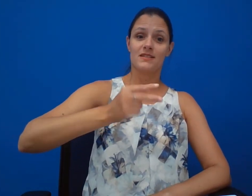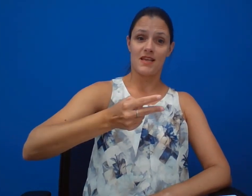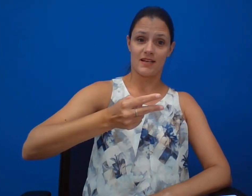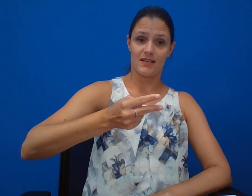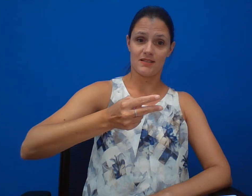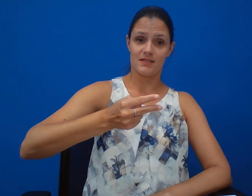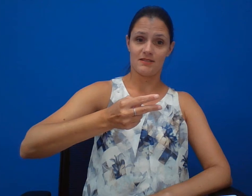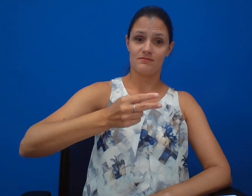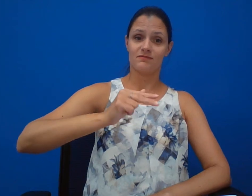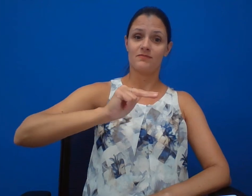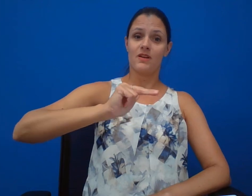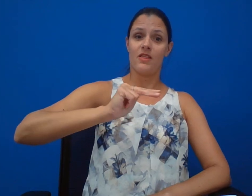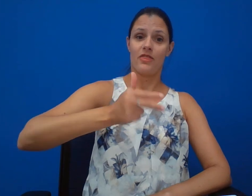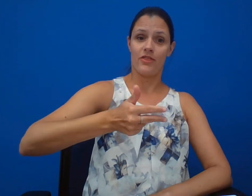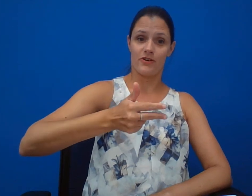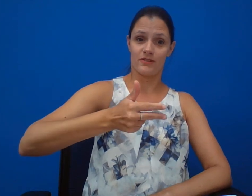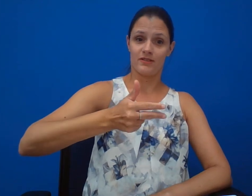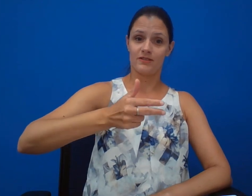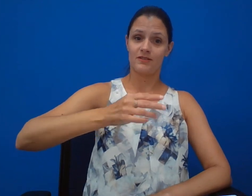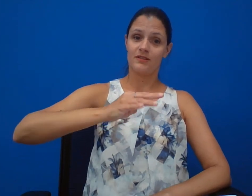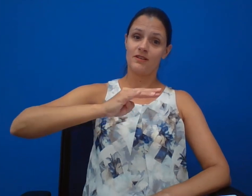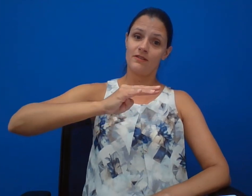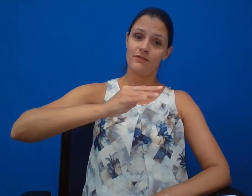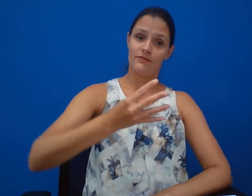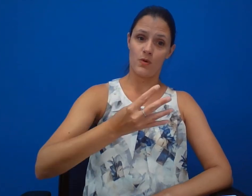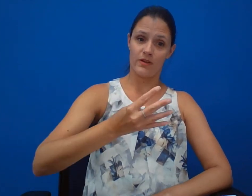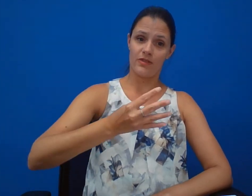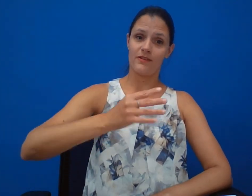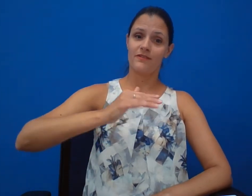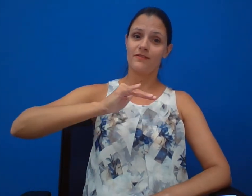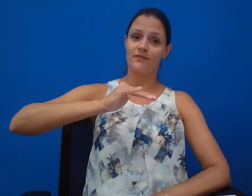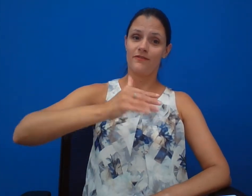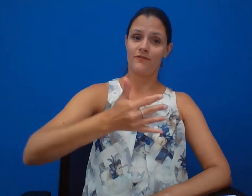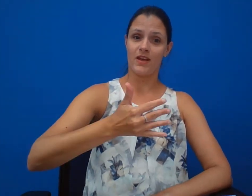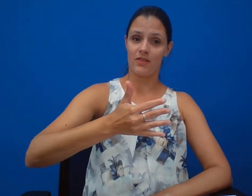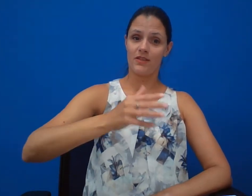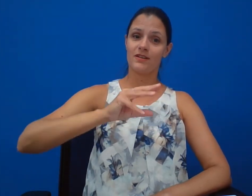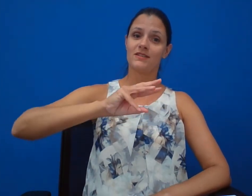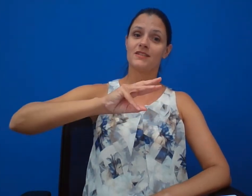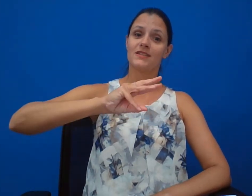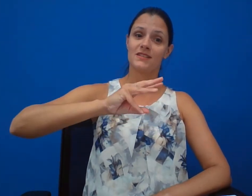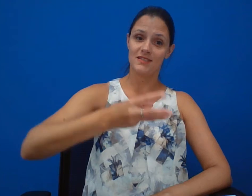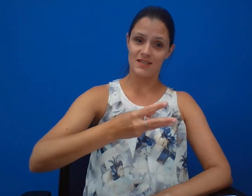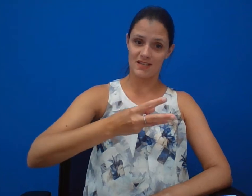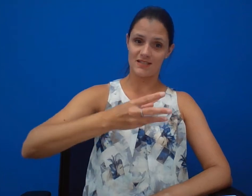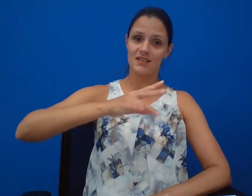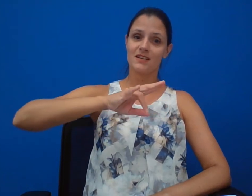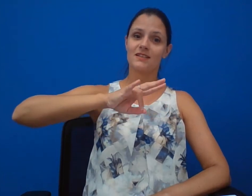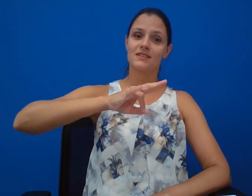second, third, fourth, fifth, sixth,